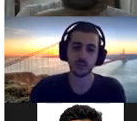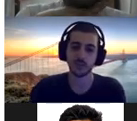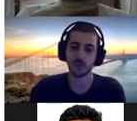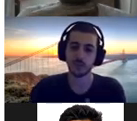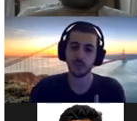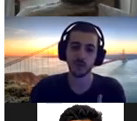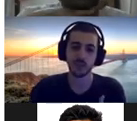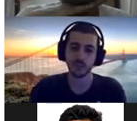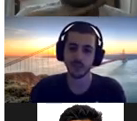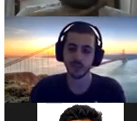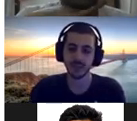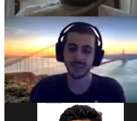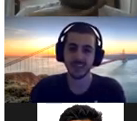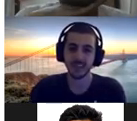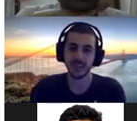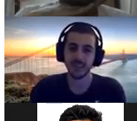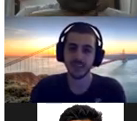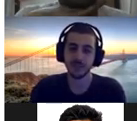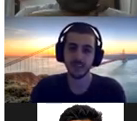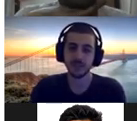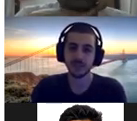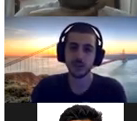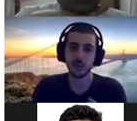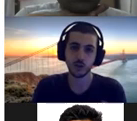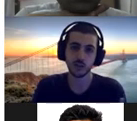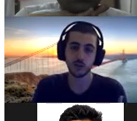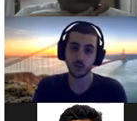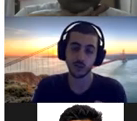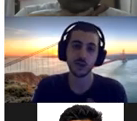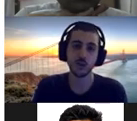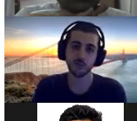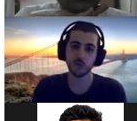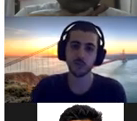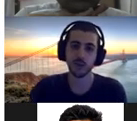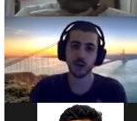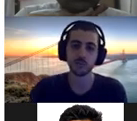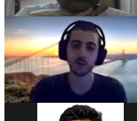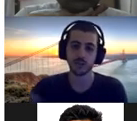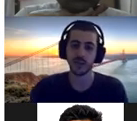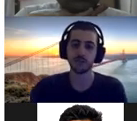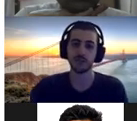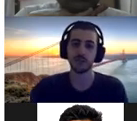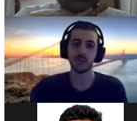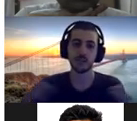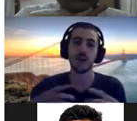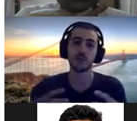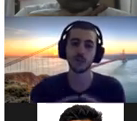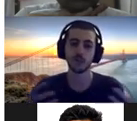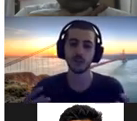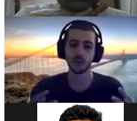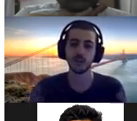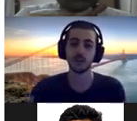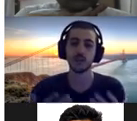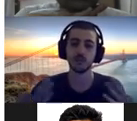kind of model inside of it, it might not or underperform other models that have like